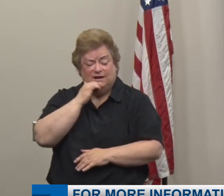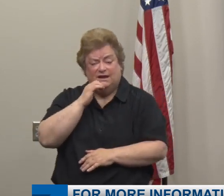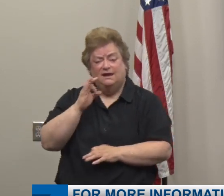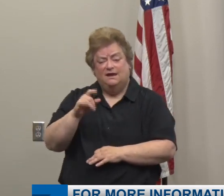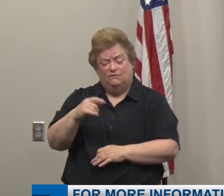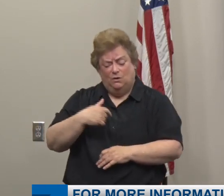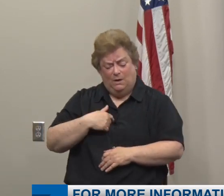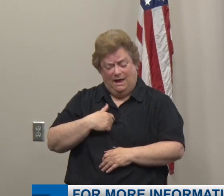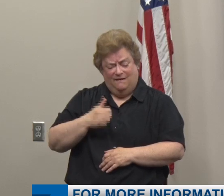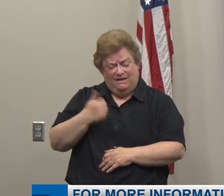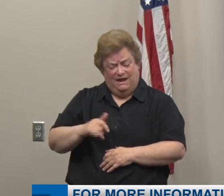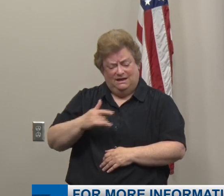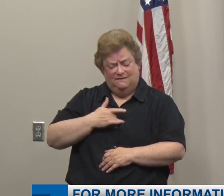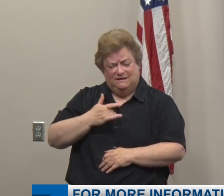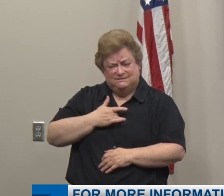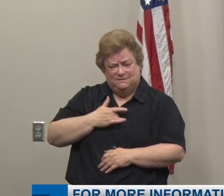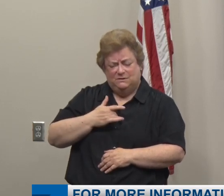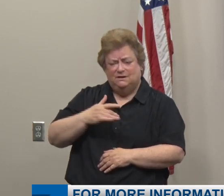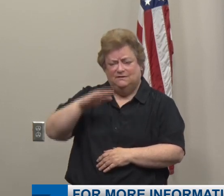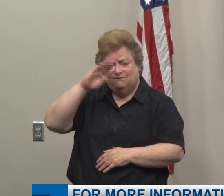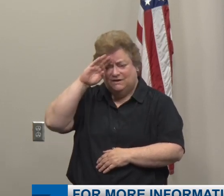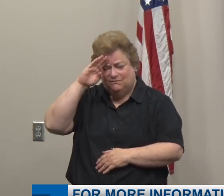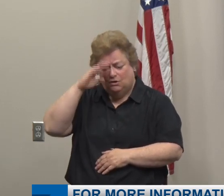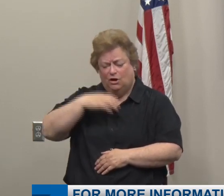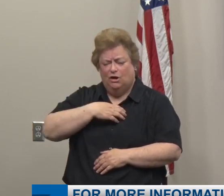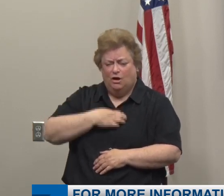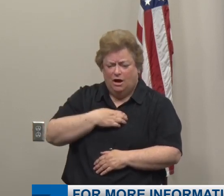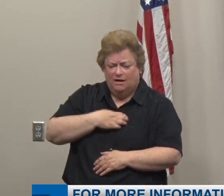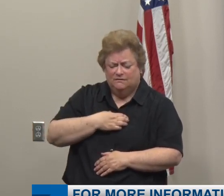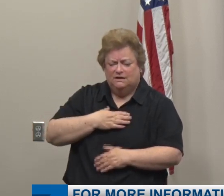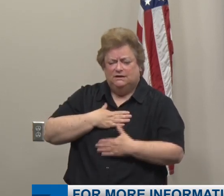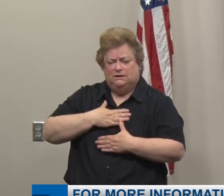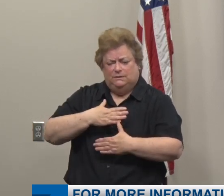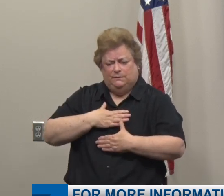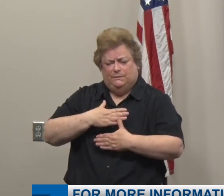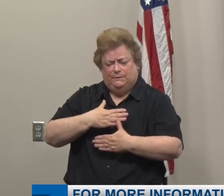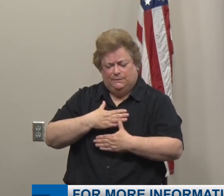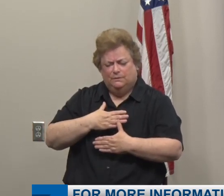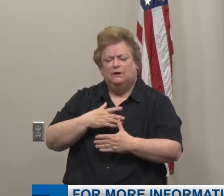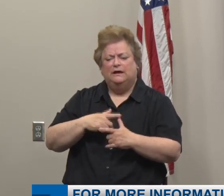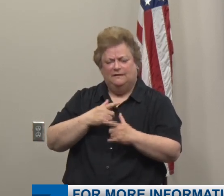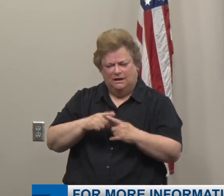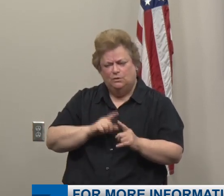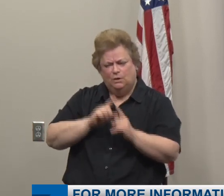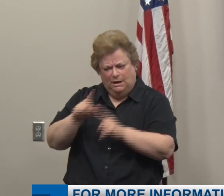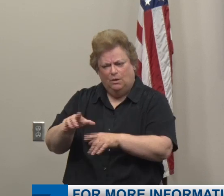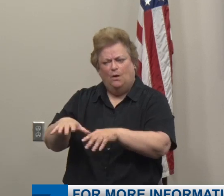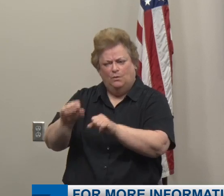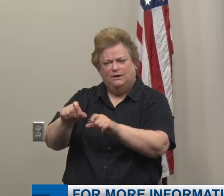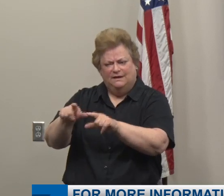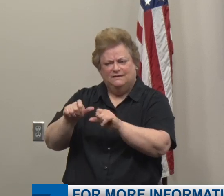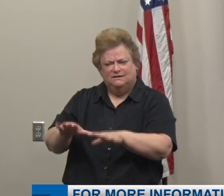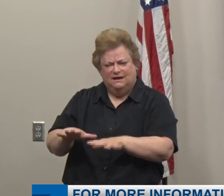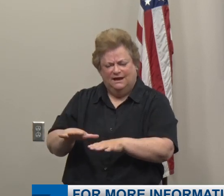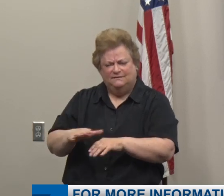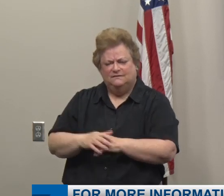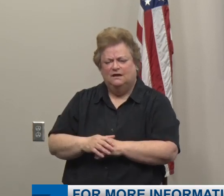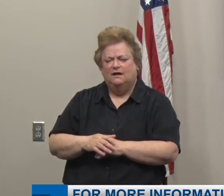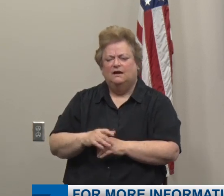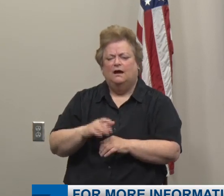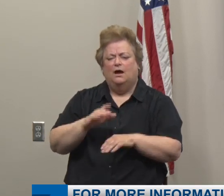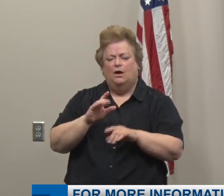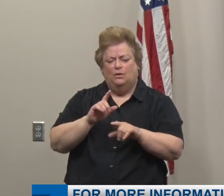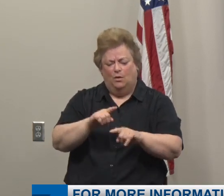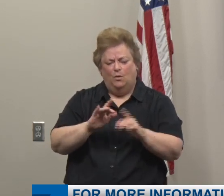symptoms of Cova 19 a fever a koffice ortus of breath you can get tested now simply take the online